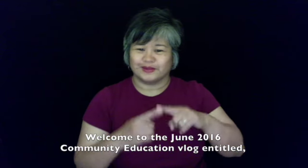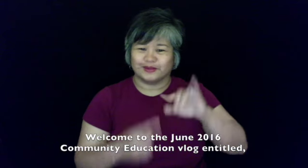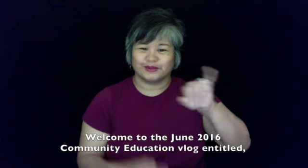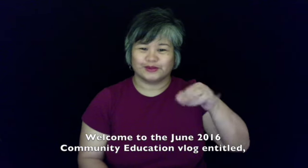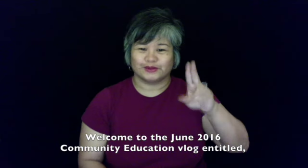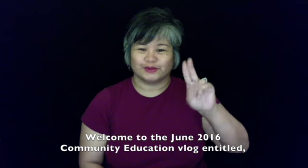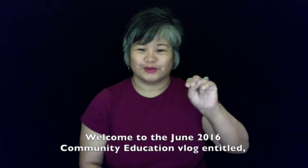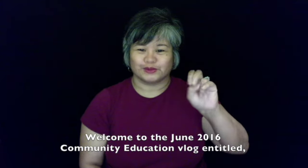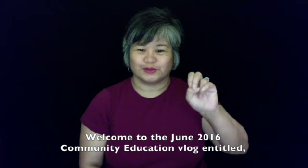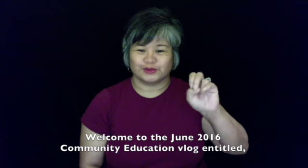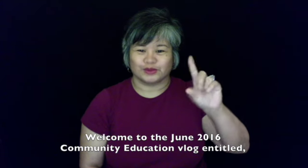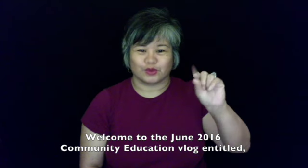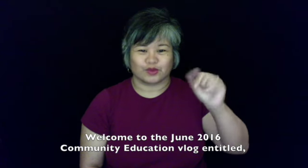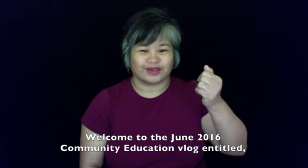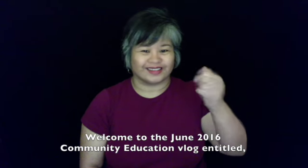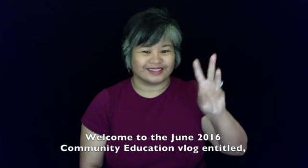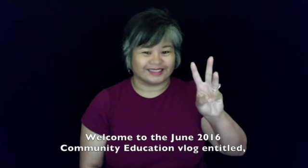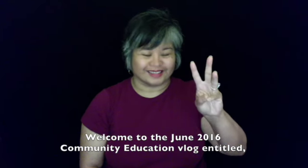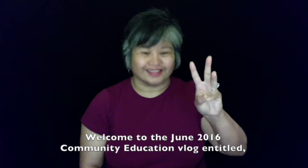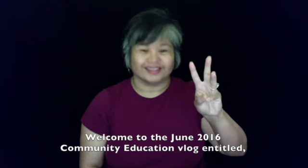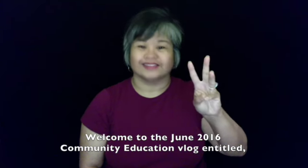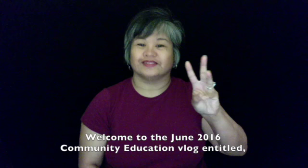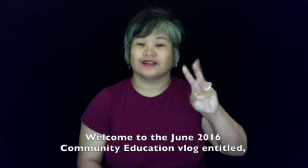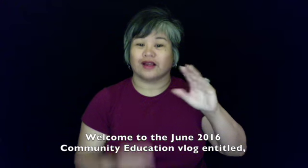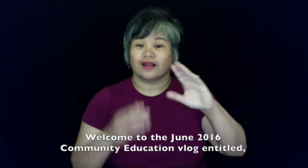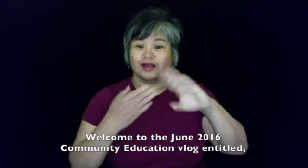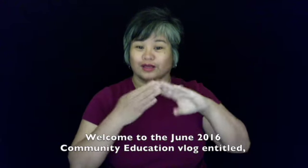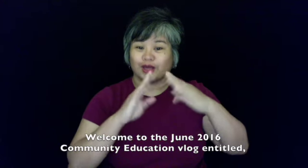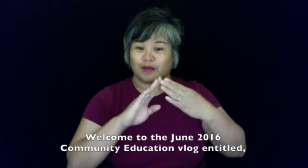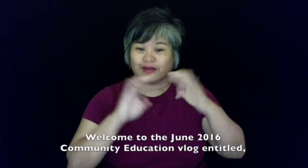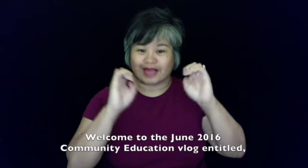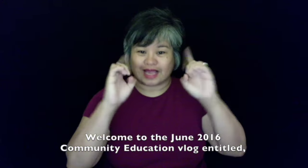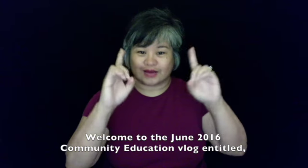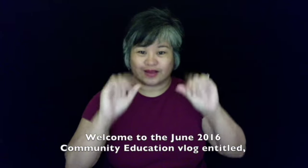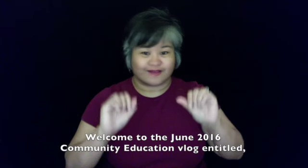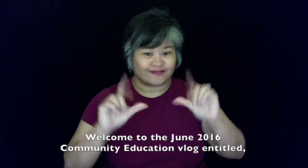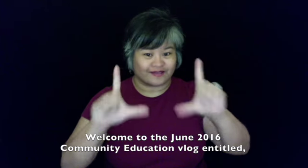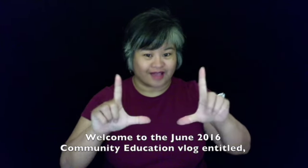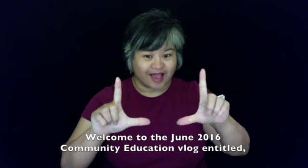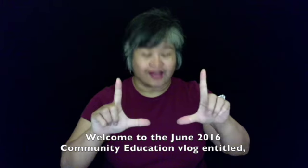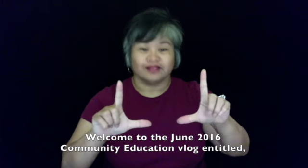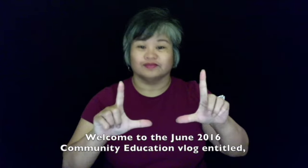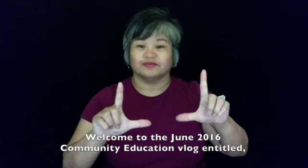Welcome to the June 2016 Community Education blog entitled